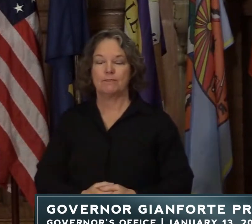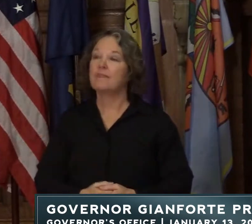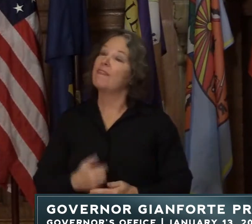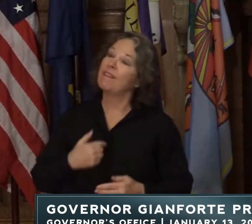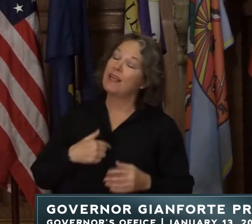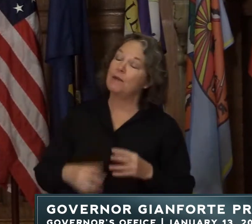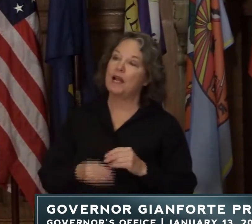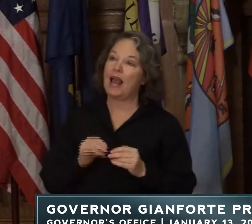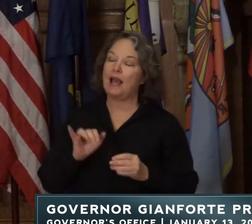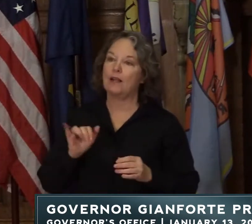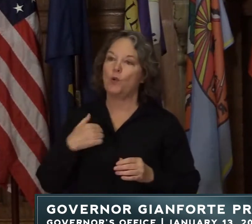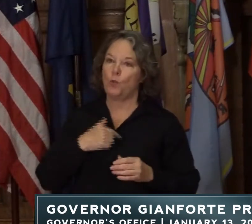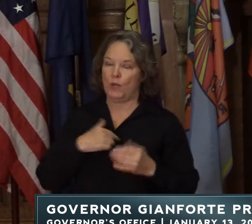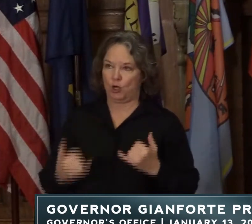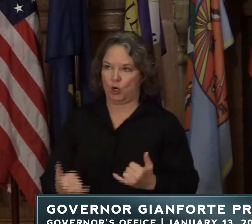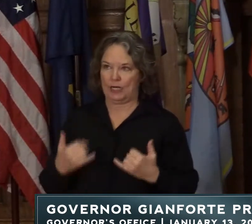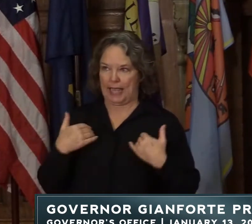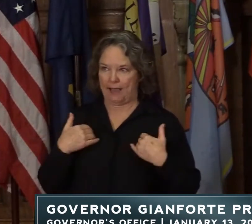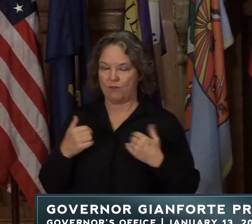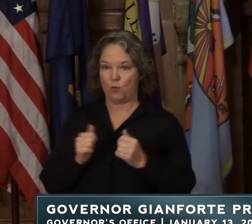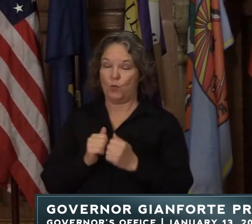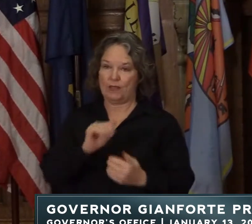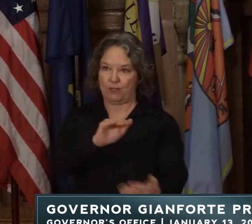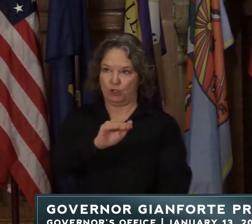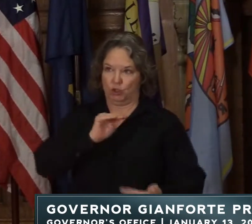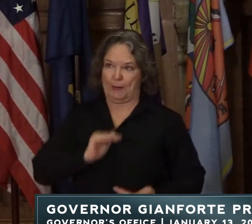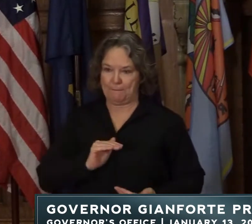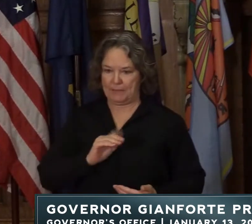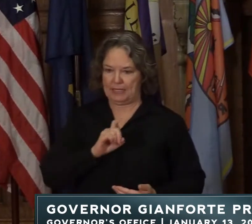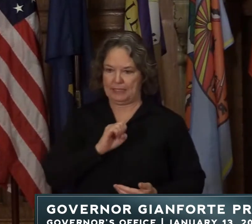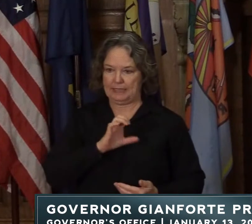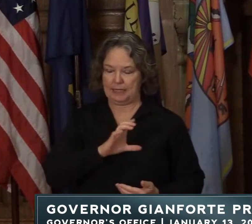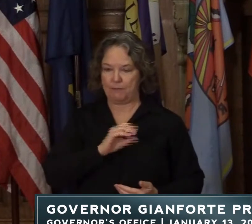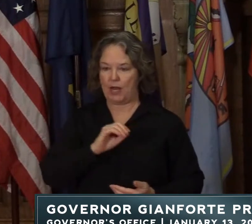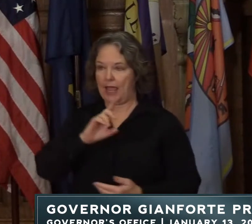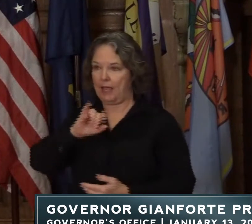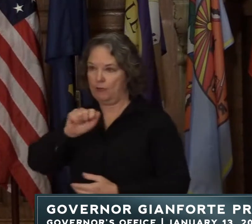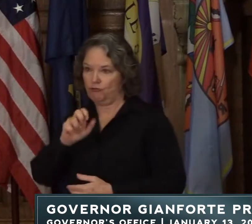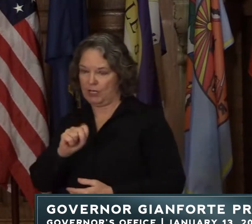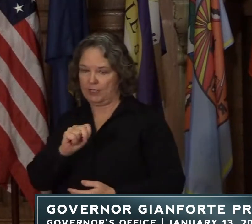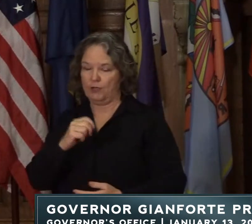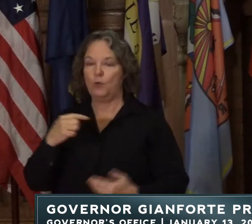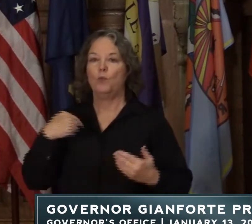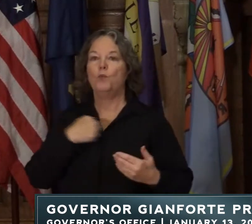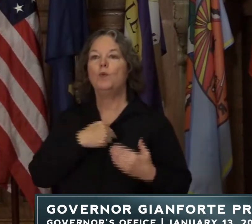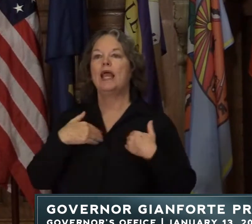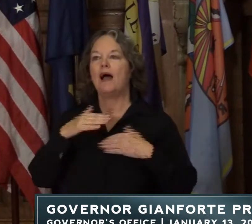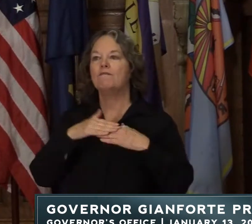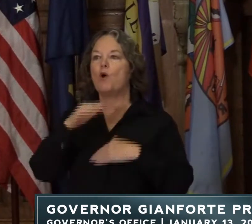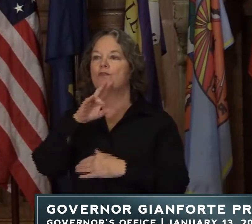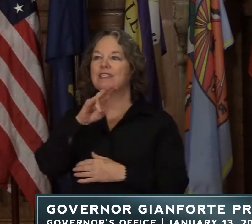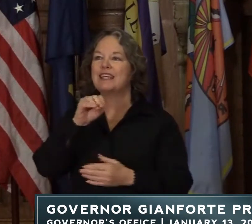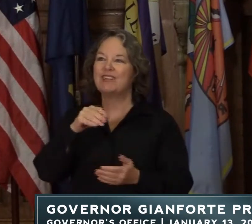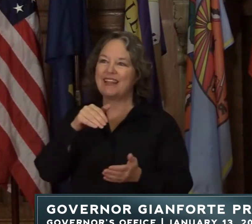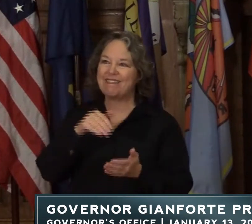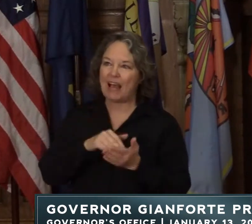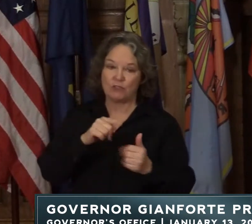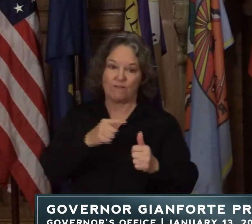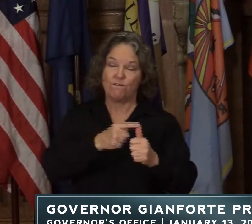I would just add, we currently, with the shipments we got in December and have gotten in January, we have over 70,000 first doses in the